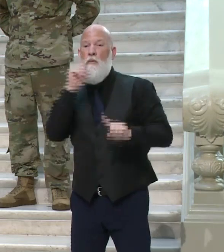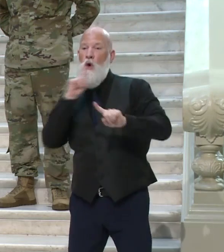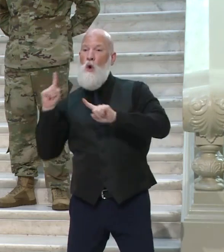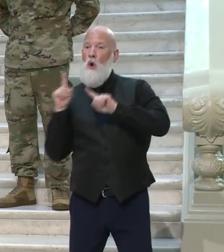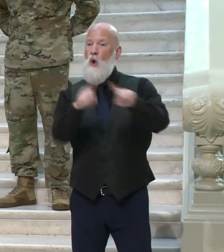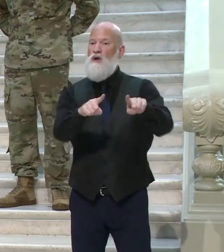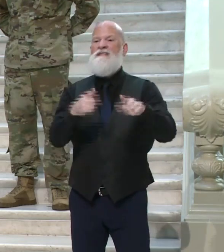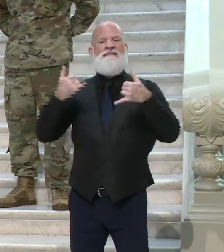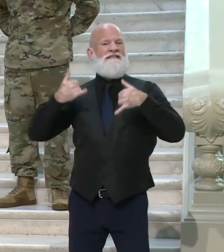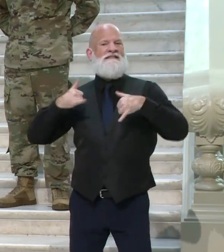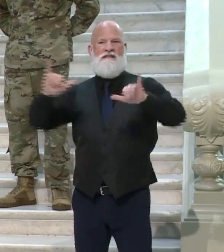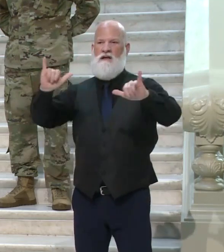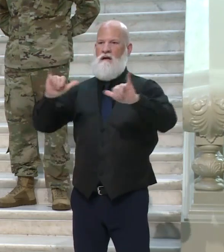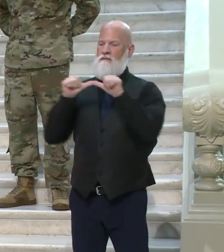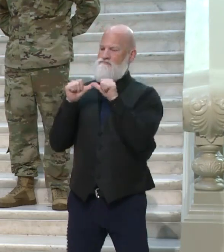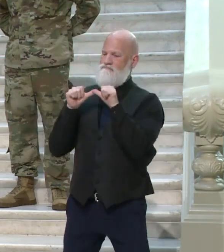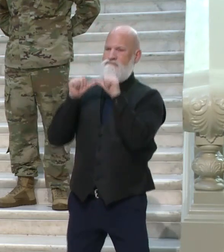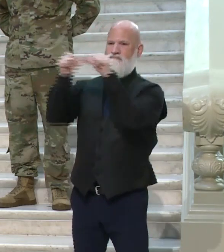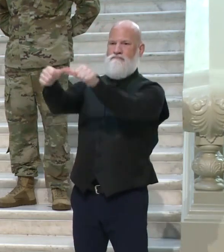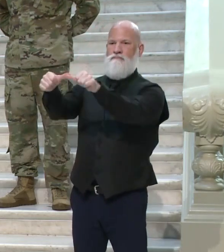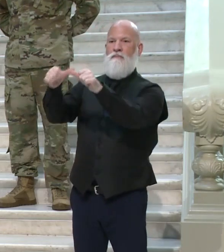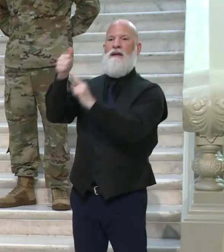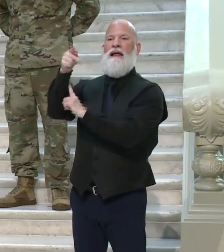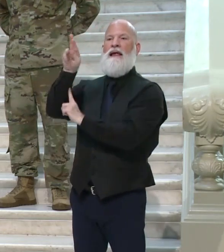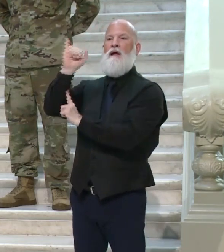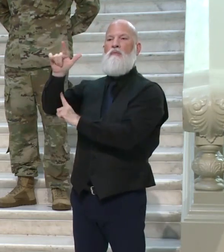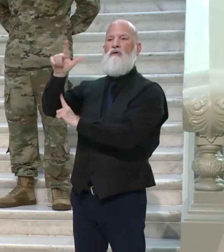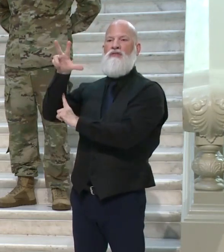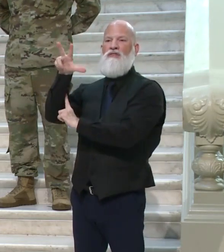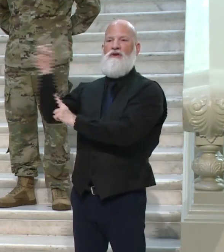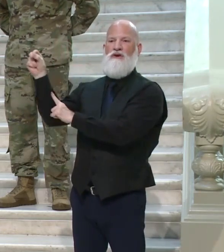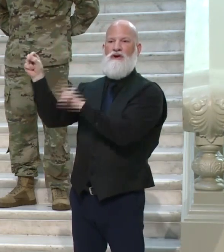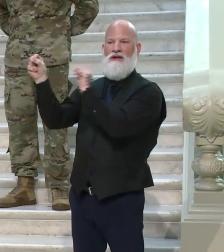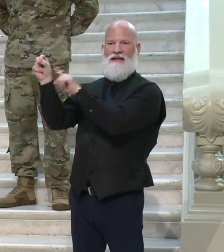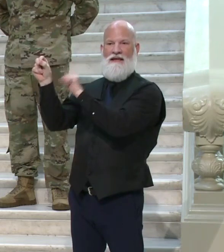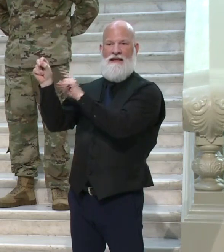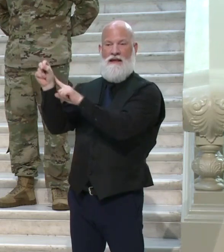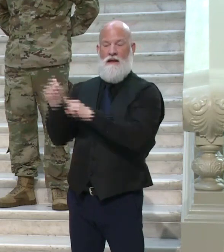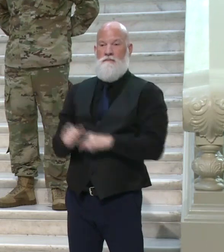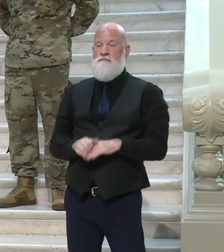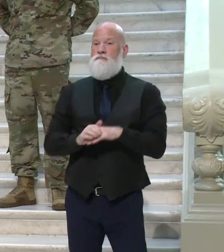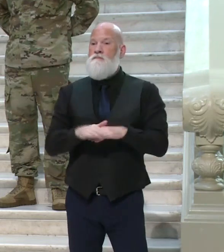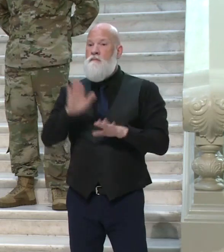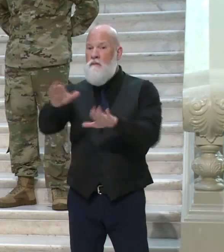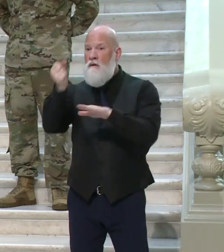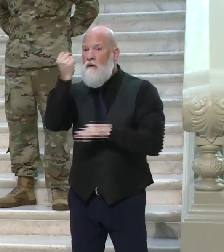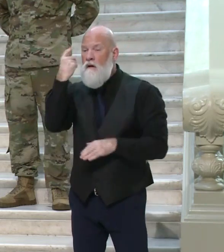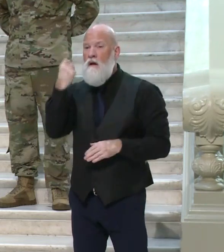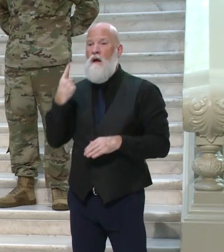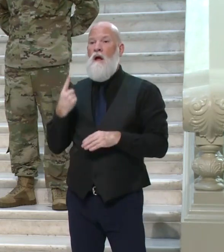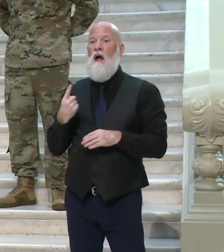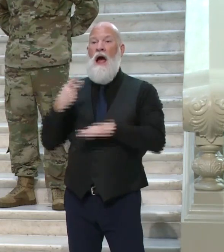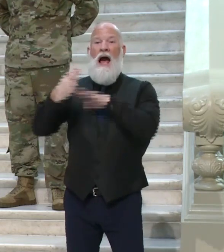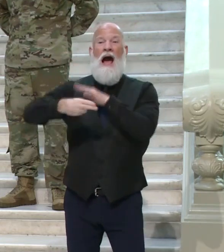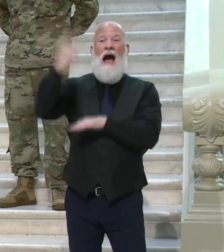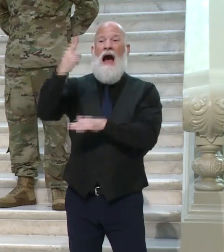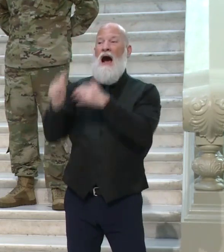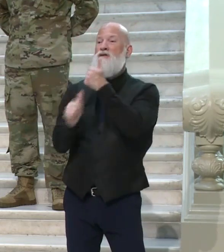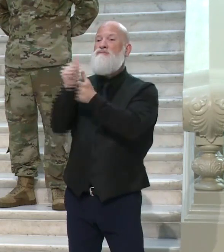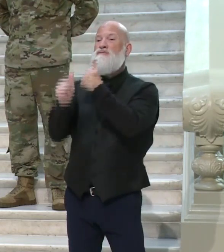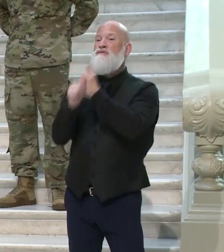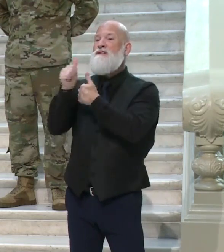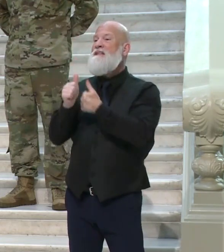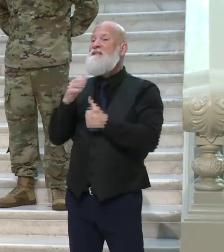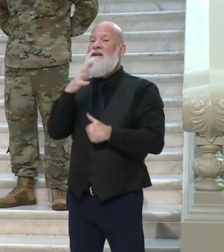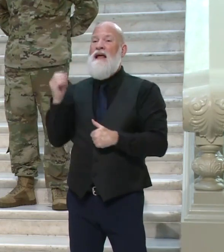Medically fragile and elderly Georgians must continue to shelter in place till at least May the